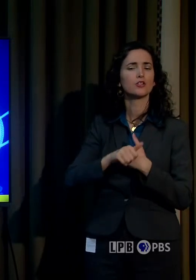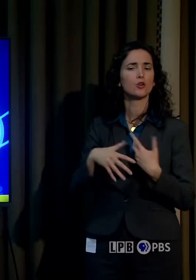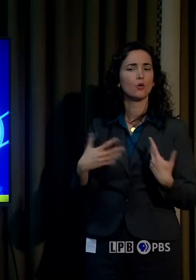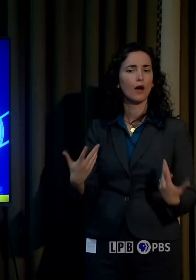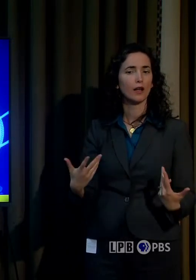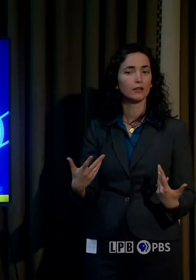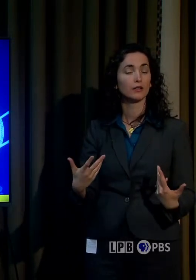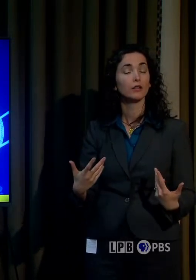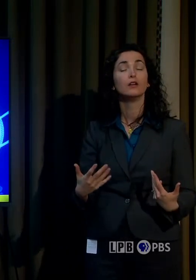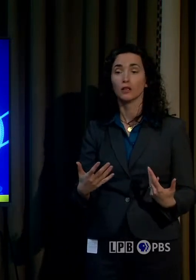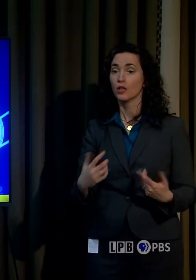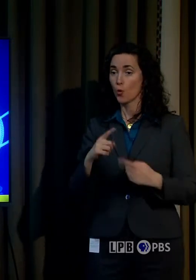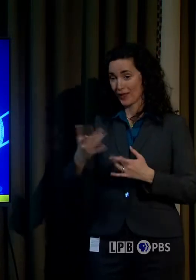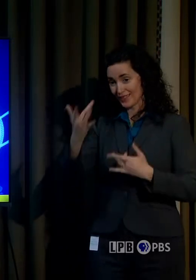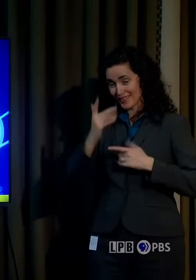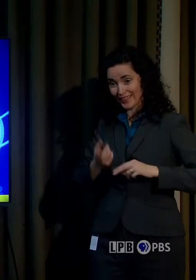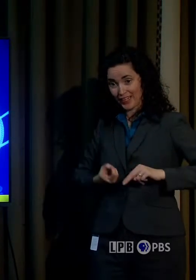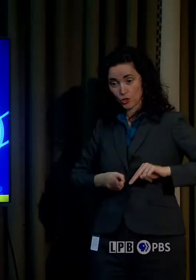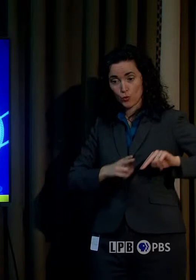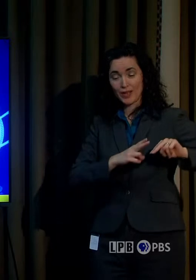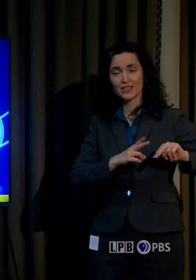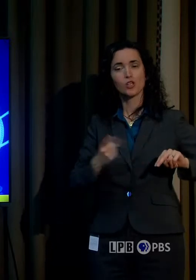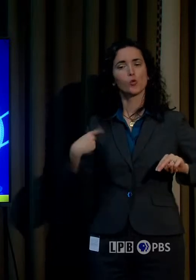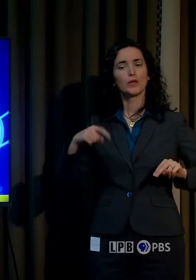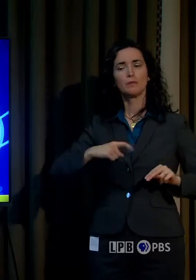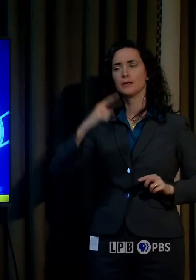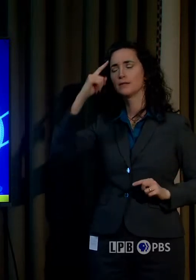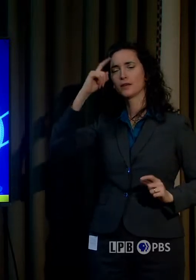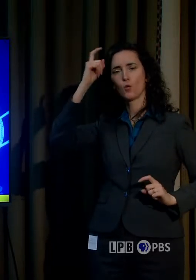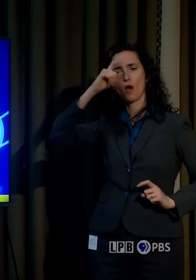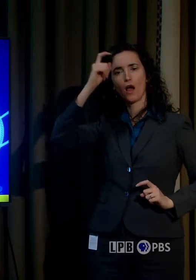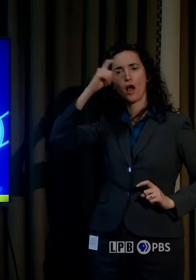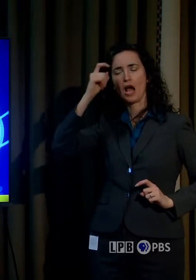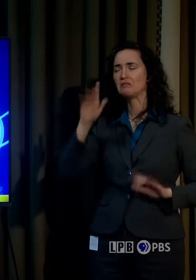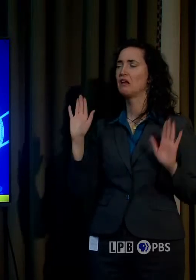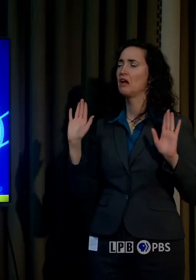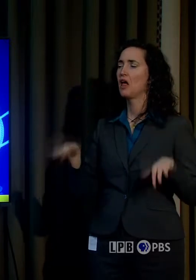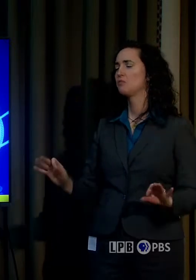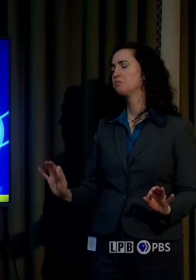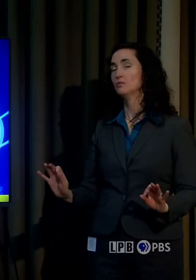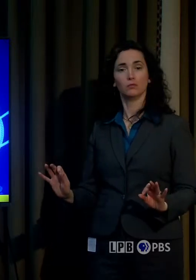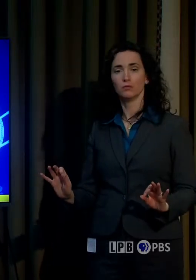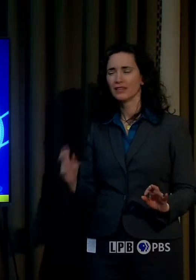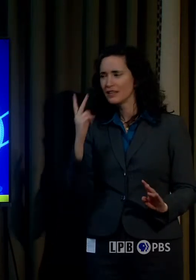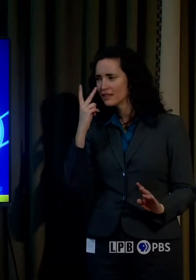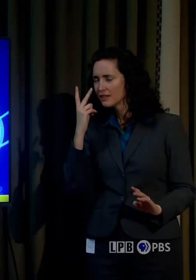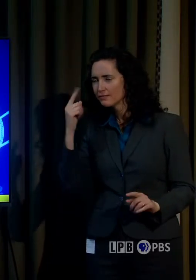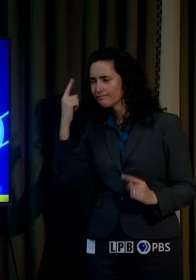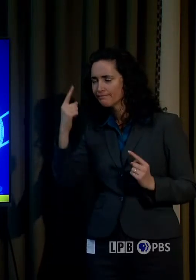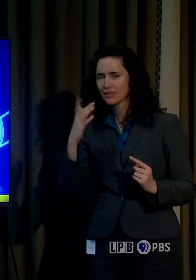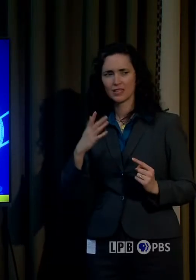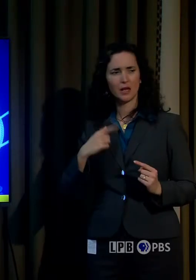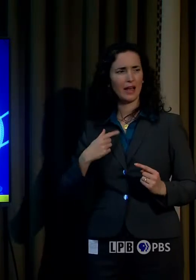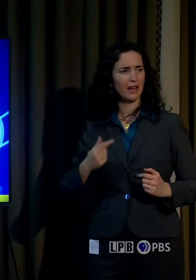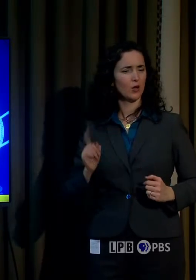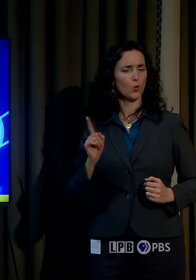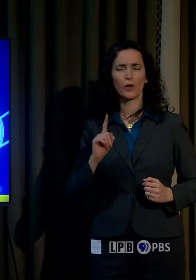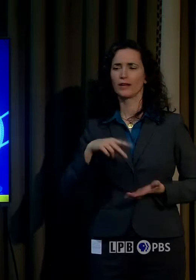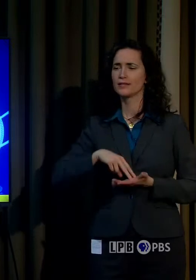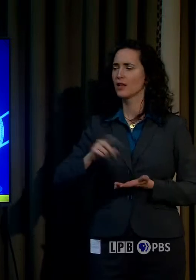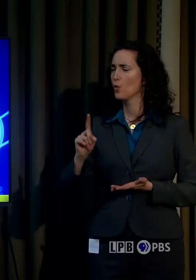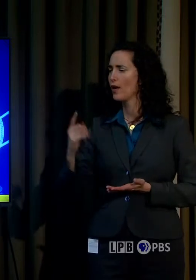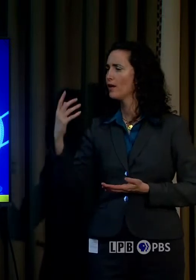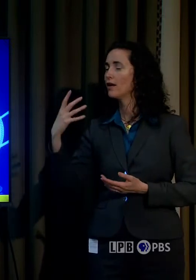in a surge, I think it's incumbent upon us to be discerning of what indoor spaces you are in, what